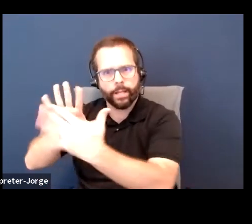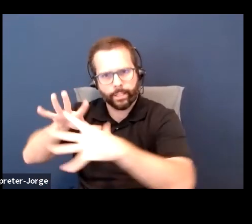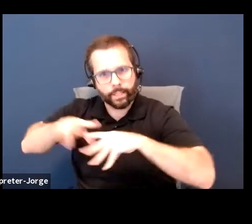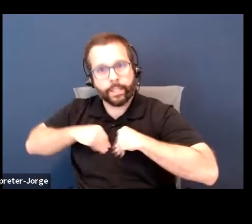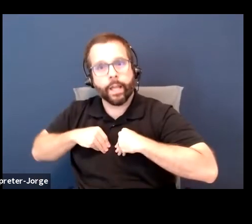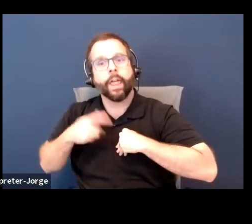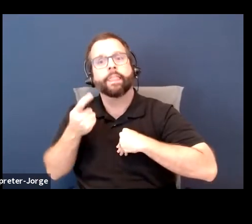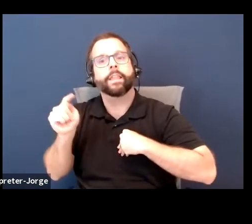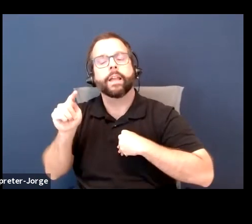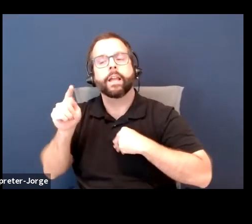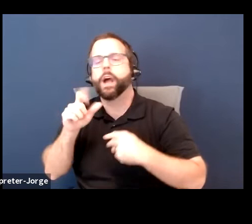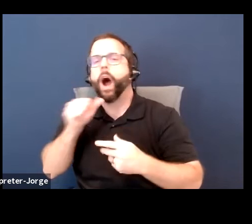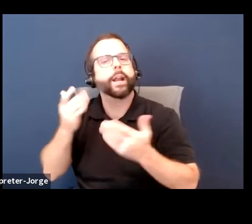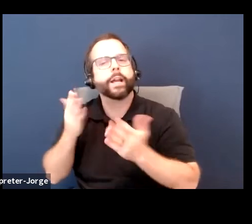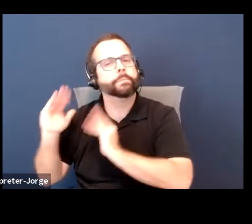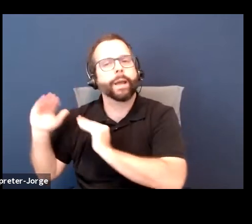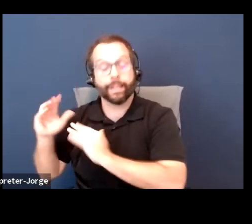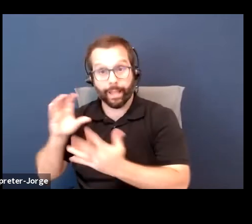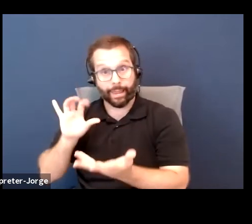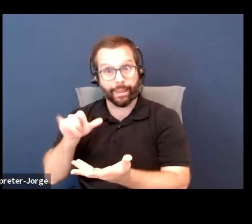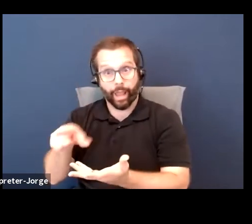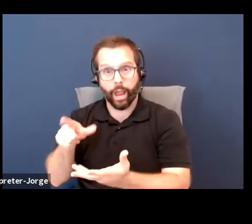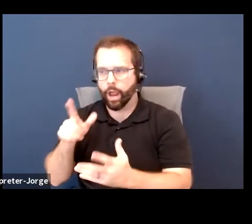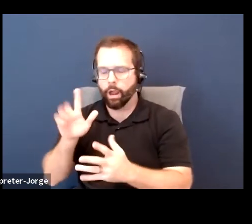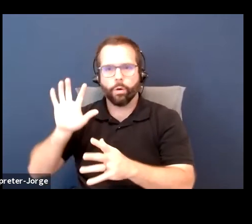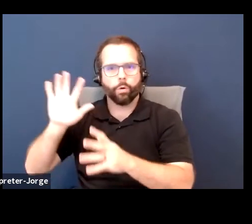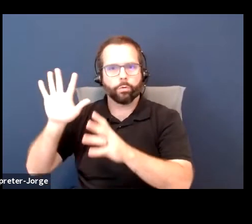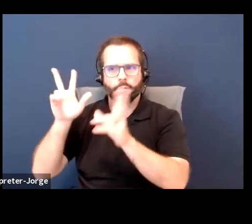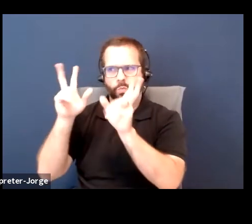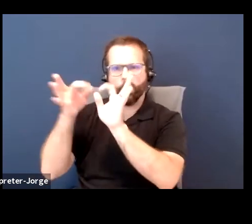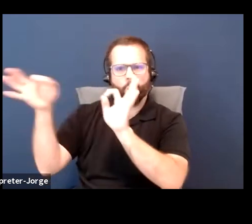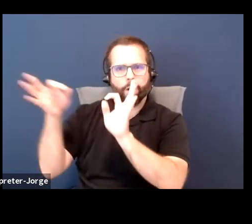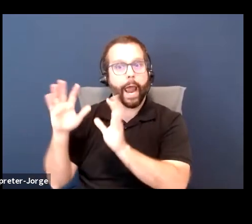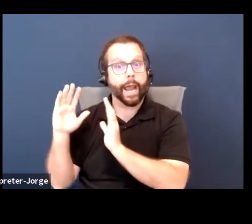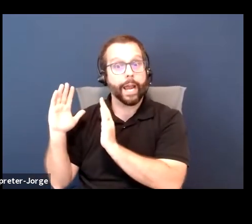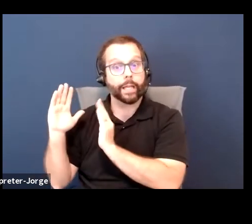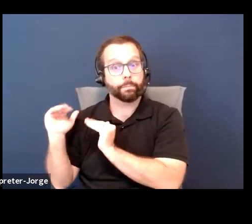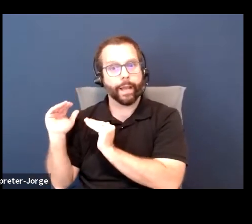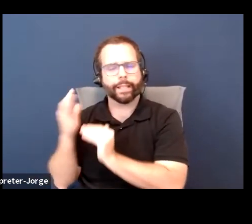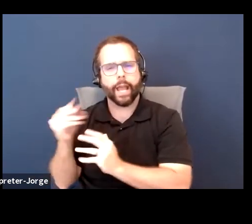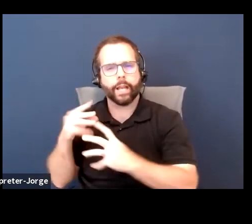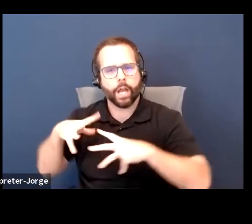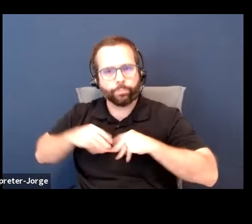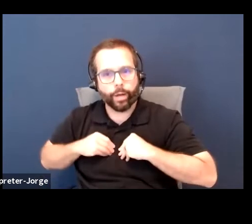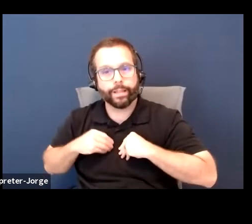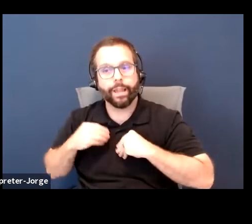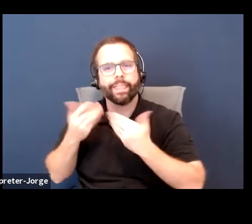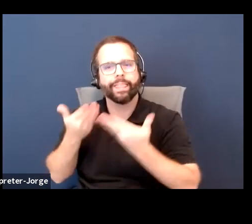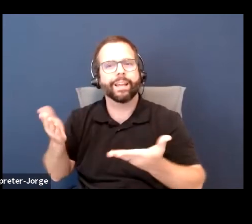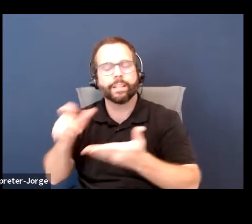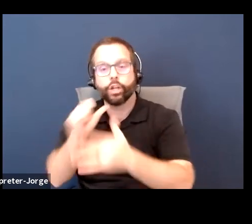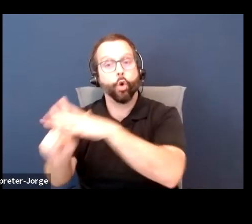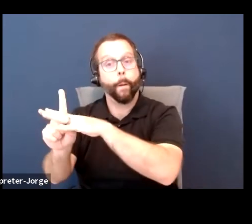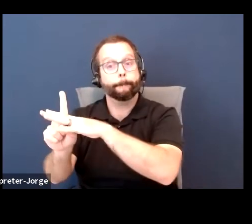time, and it certainly sums up independent living. Expect and embrace the unexpected. Oh